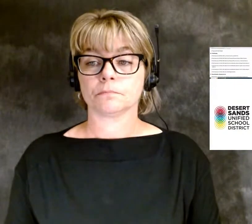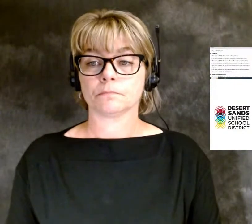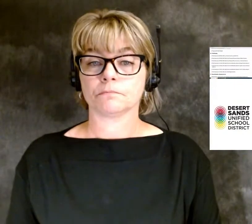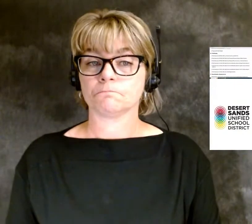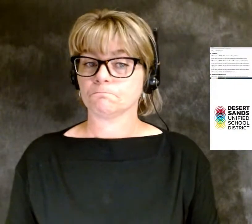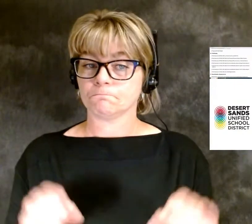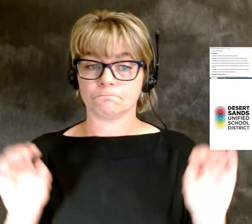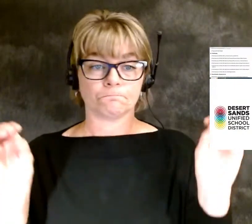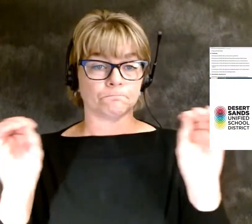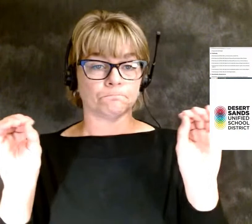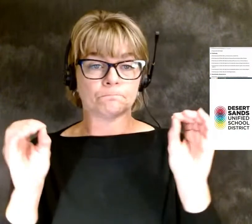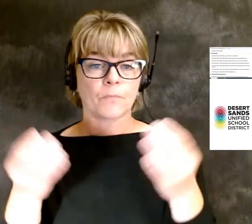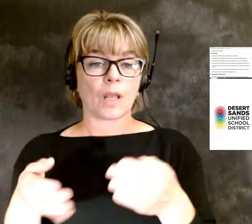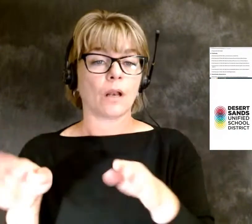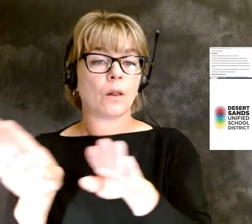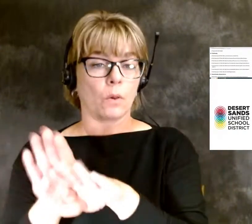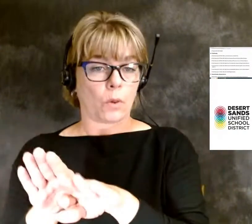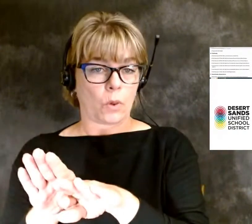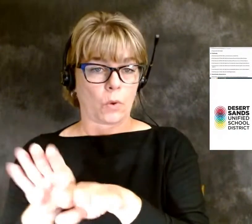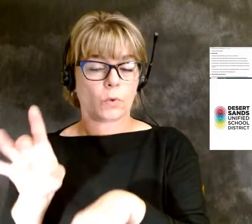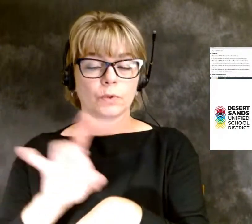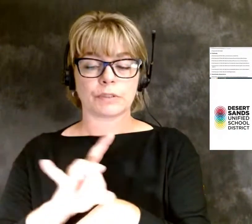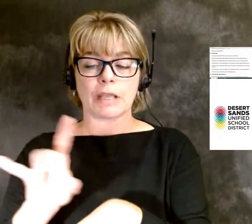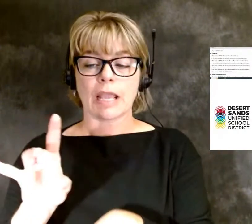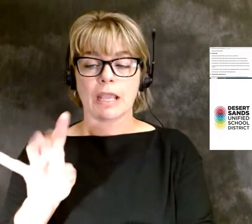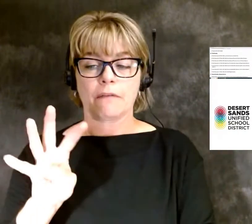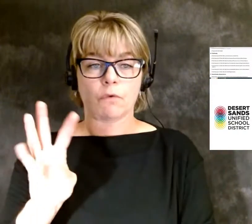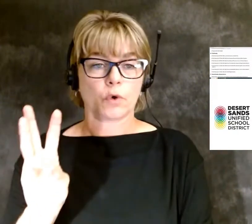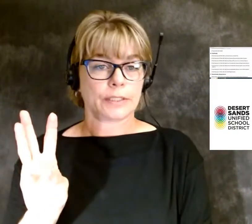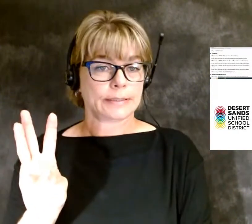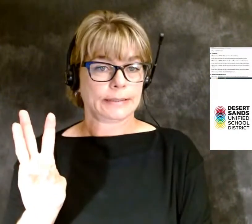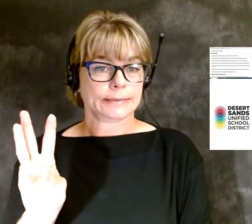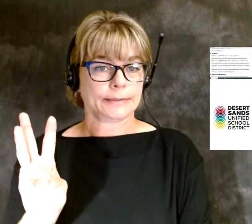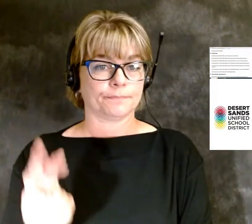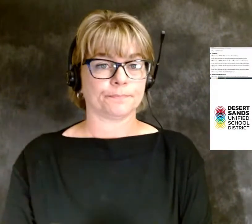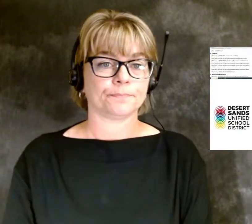Hearing none, we will close the public hearing at 8:46 p.m.